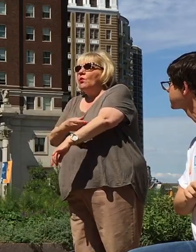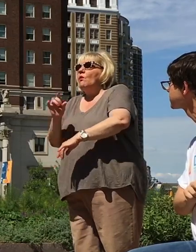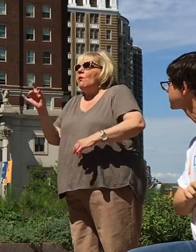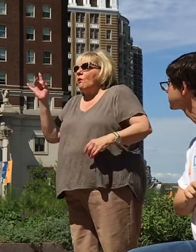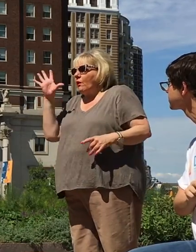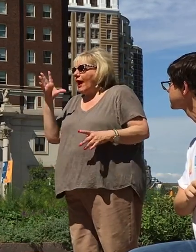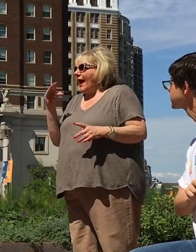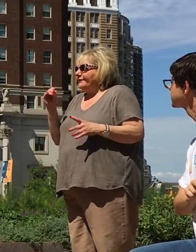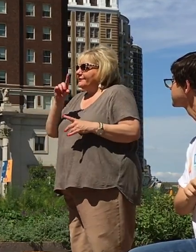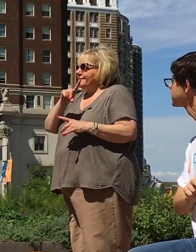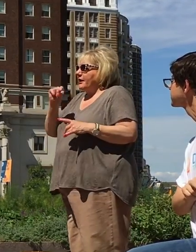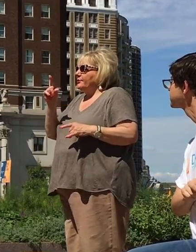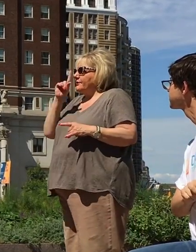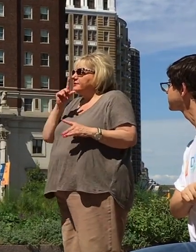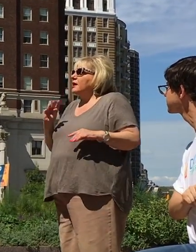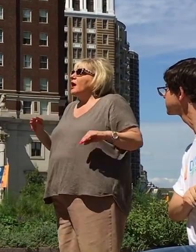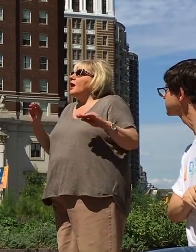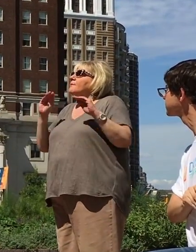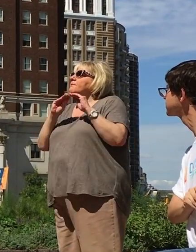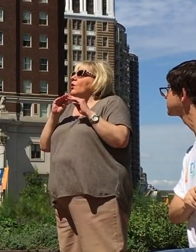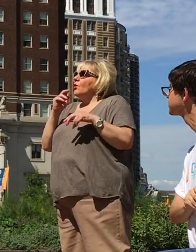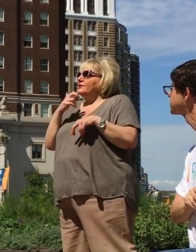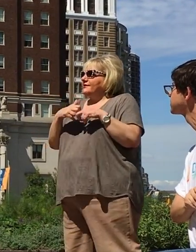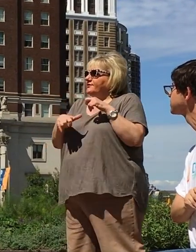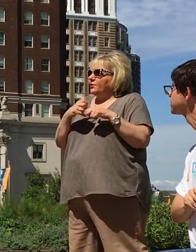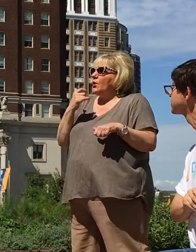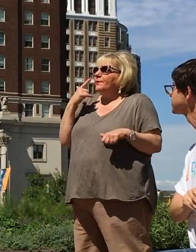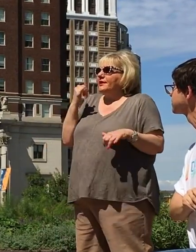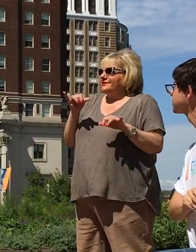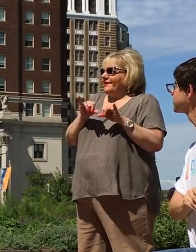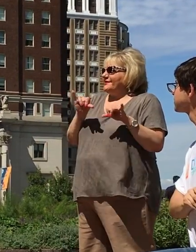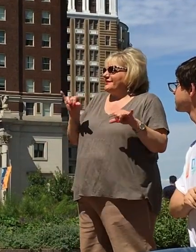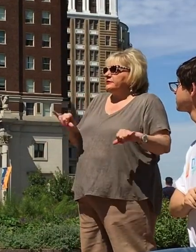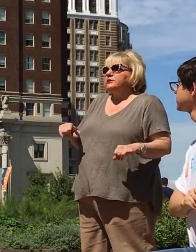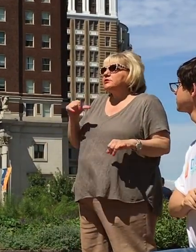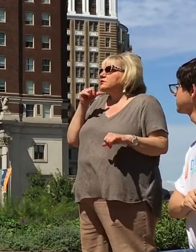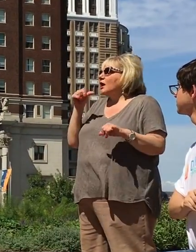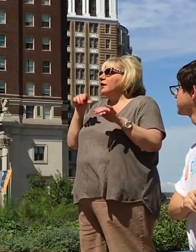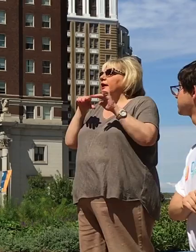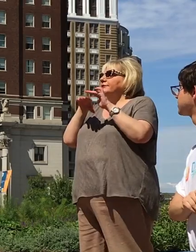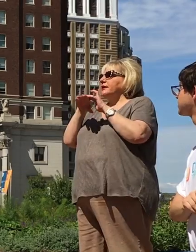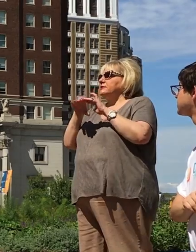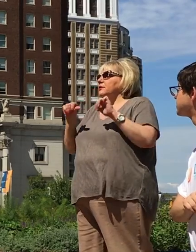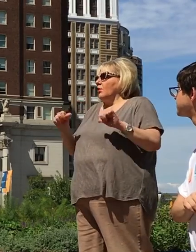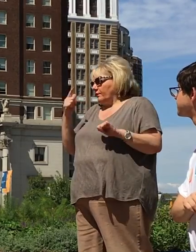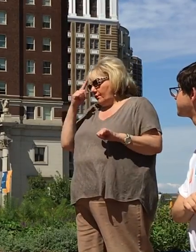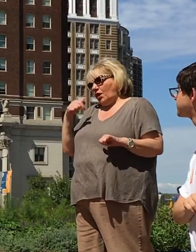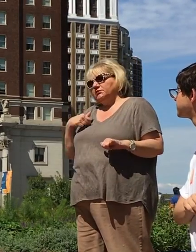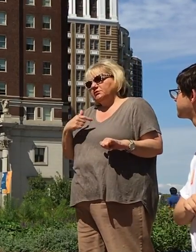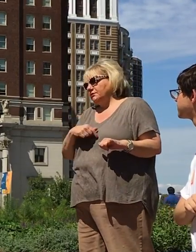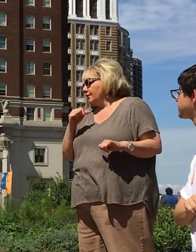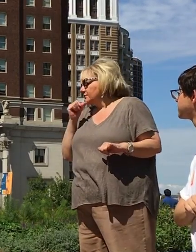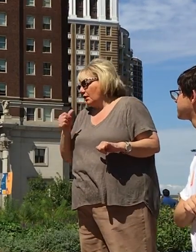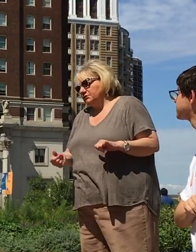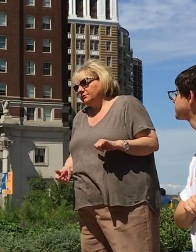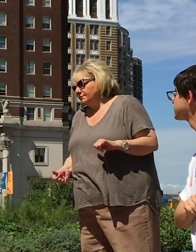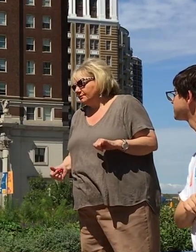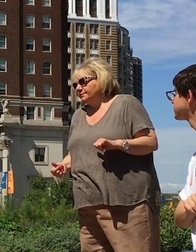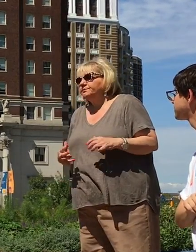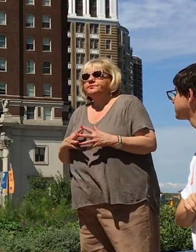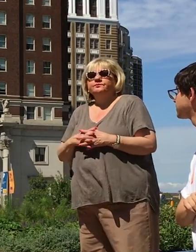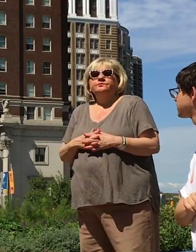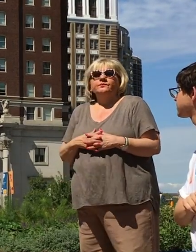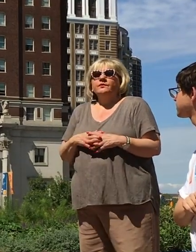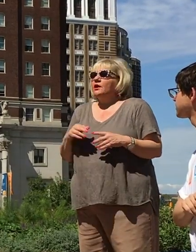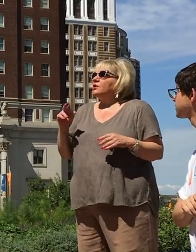more difficult because the systems around us are not accessible for us. United States has been